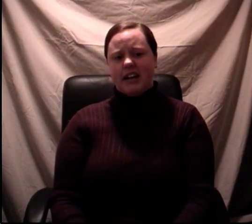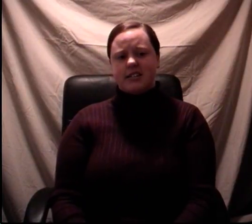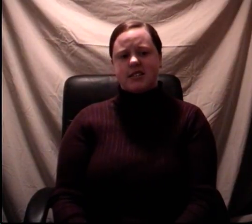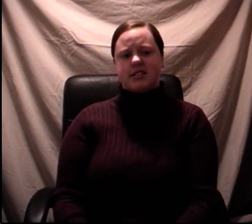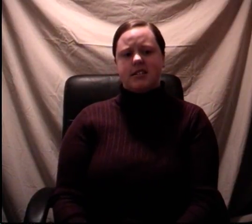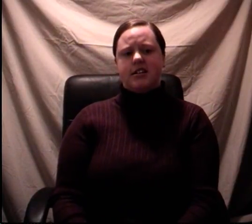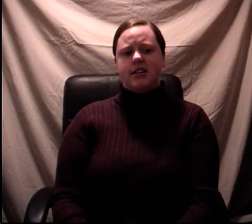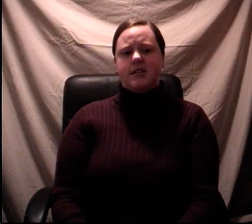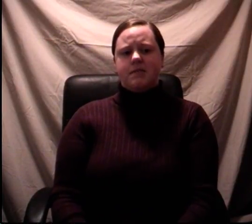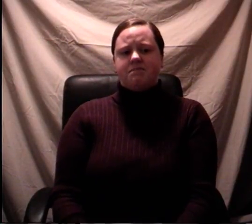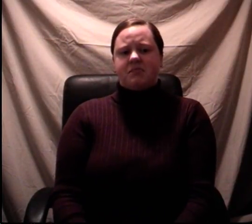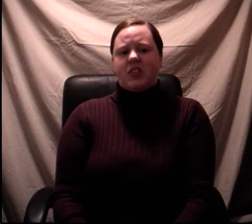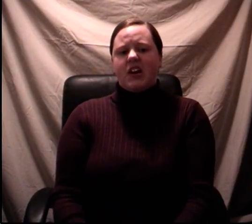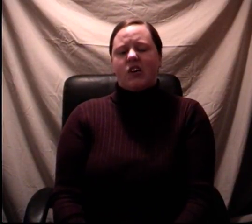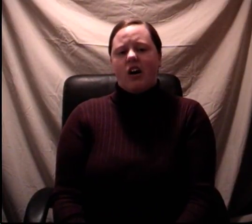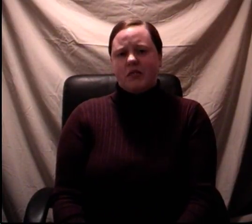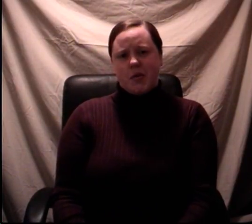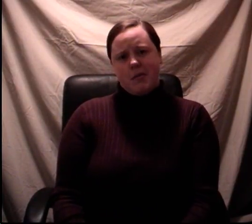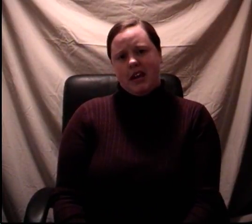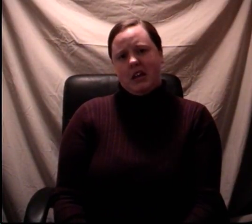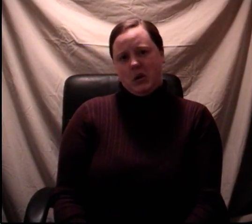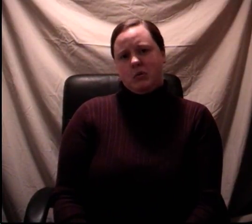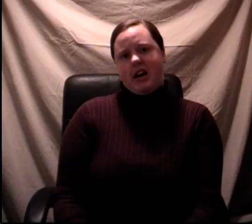is. Thank God for making you deaf.